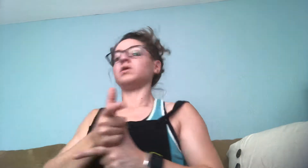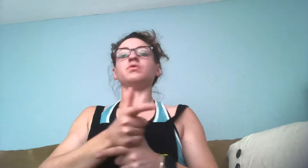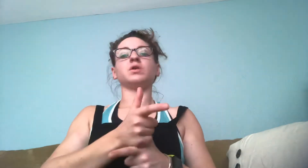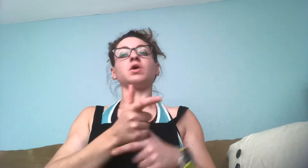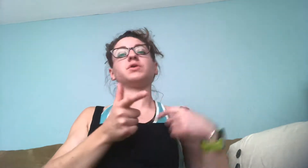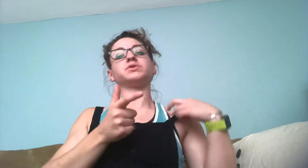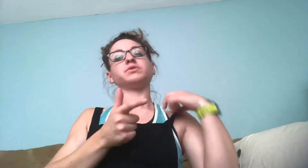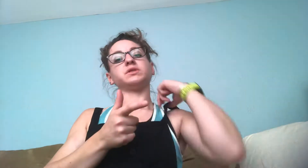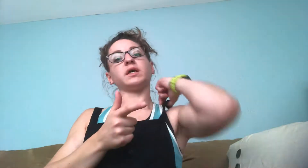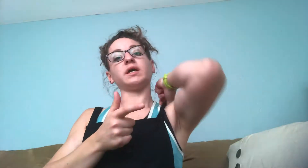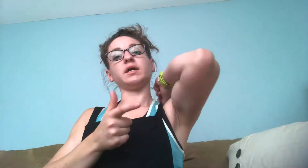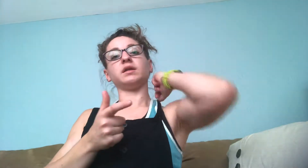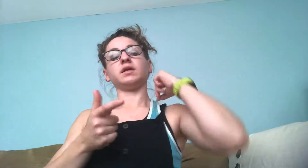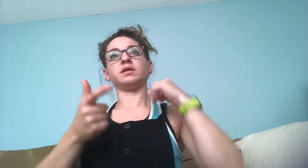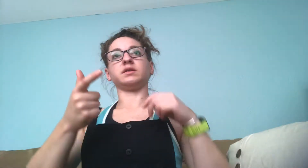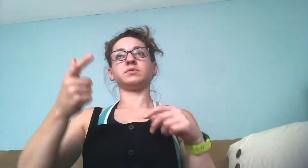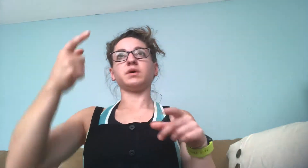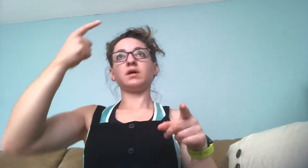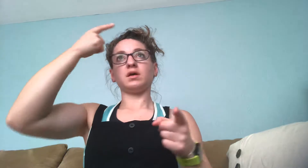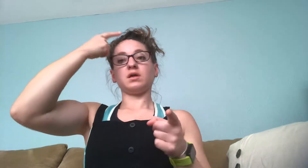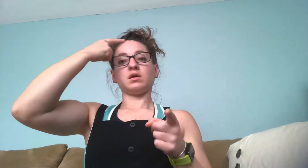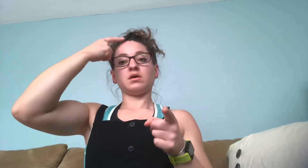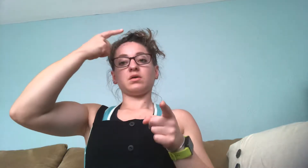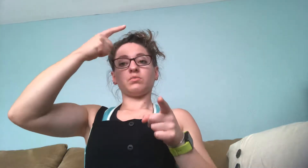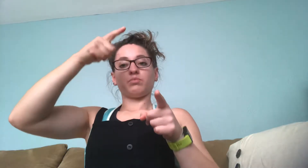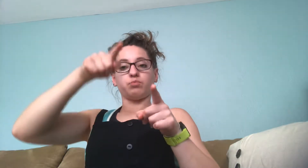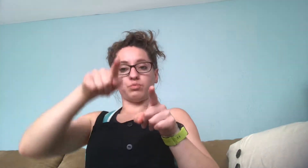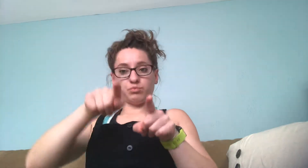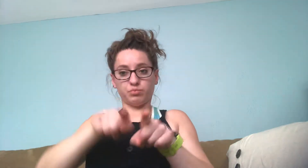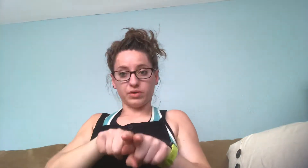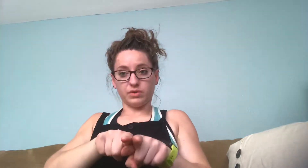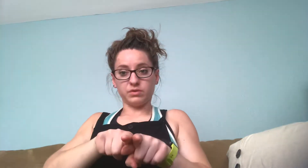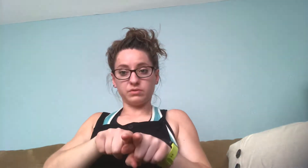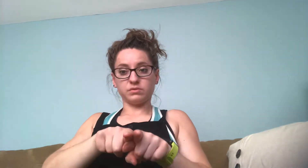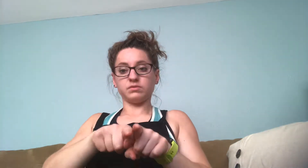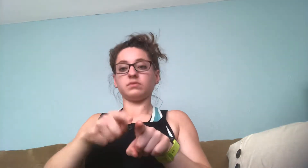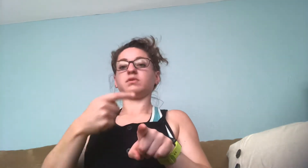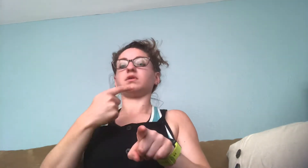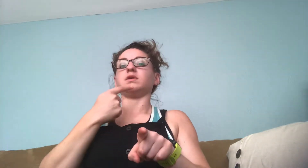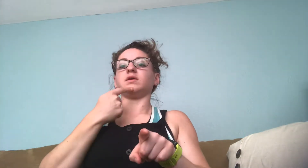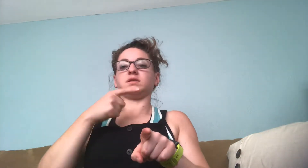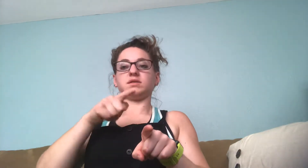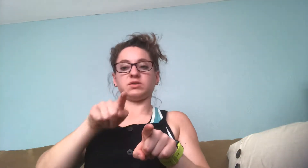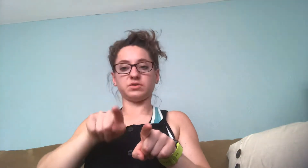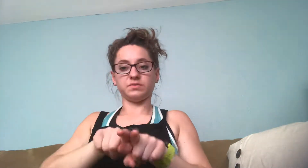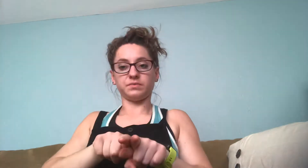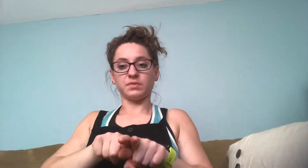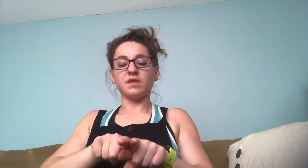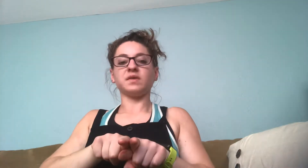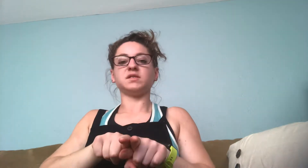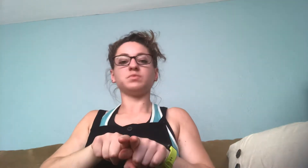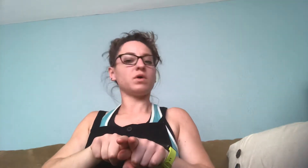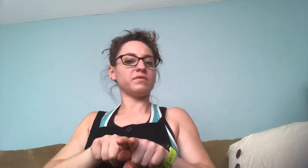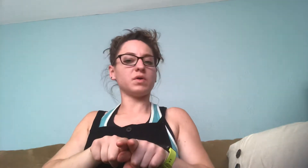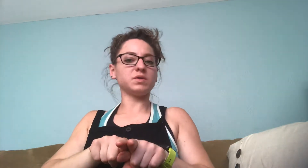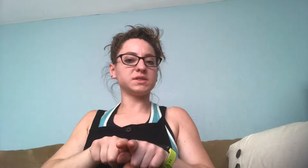You can also sign it this way. Brother and sister. This is more of an old